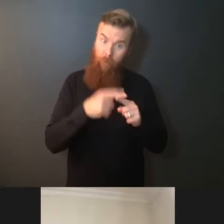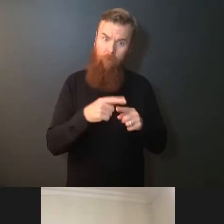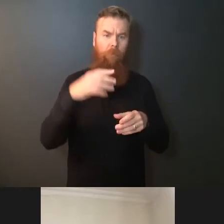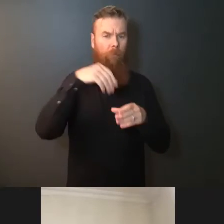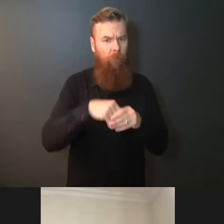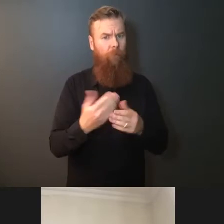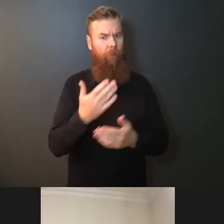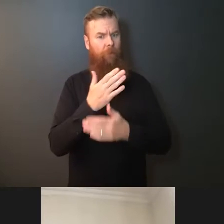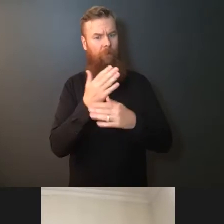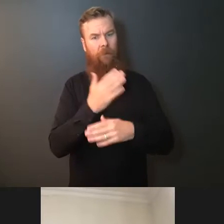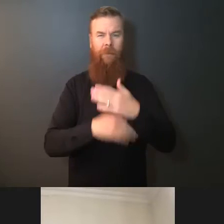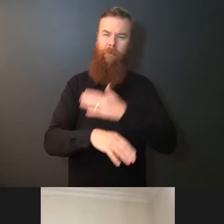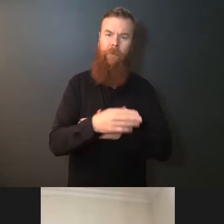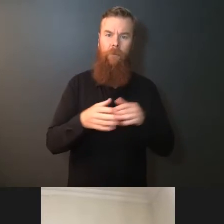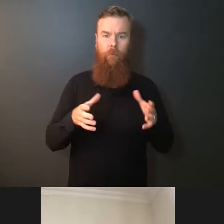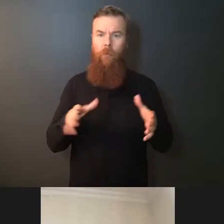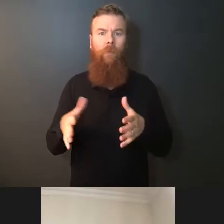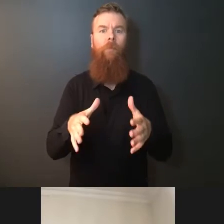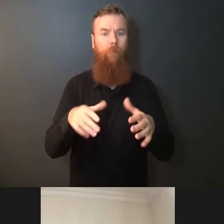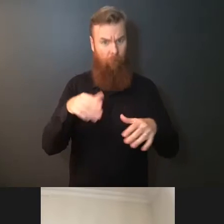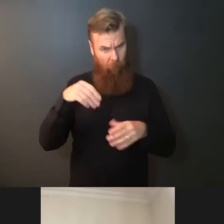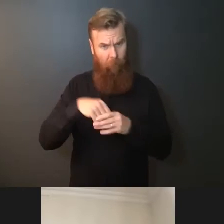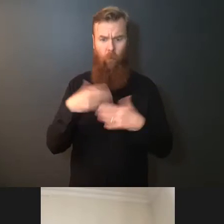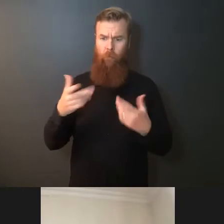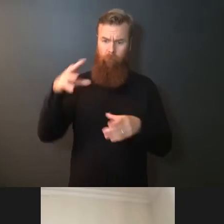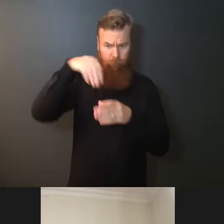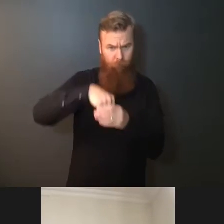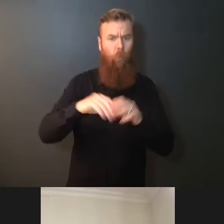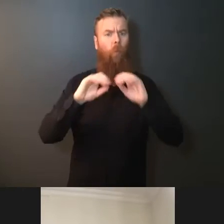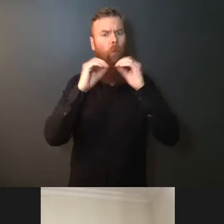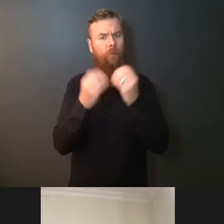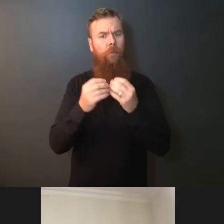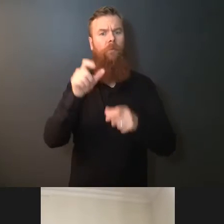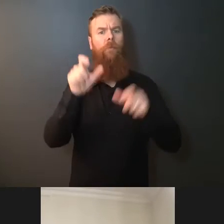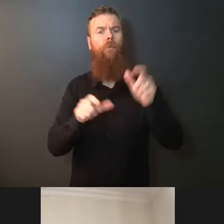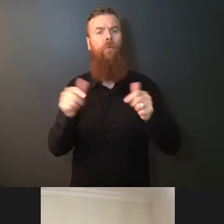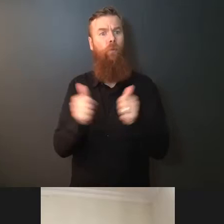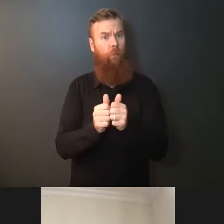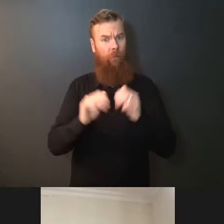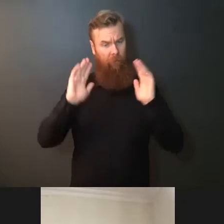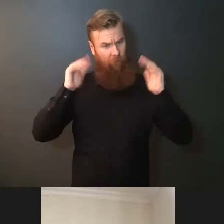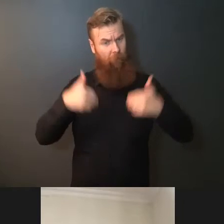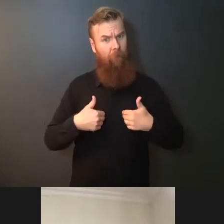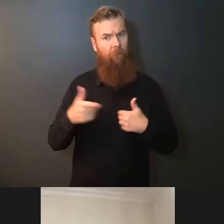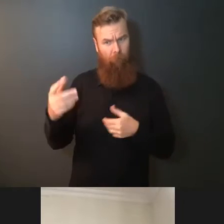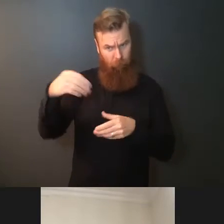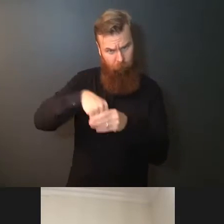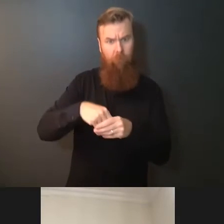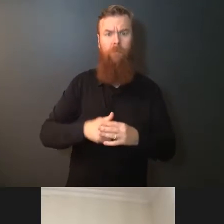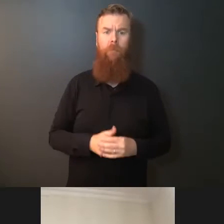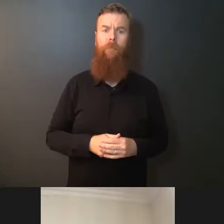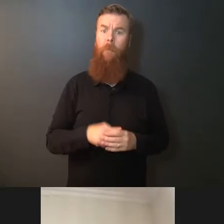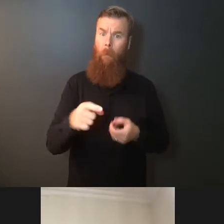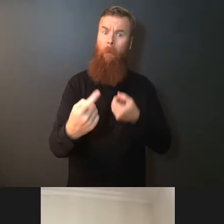ABRACA, an organization of persons with autism, which is a member of RIADIS, of the Latin